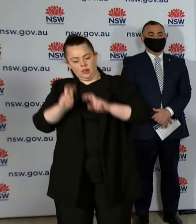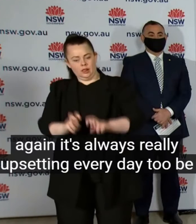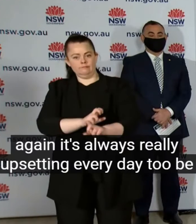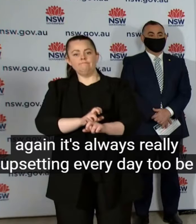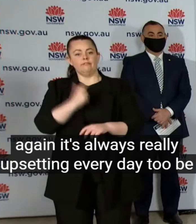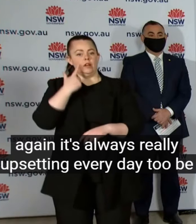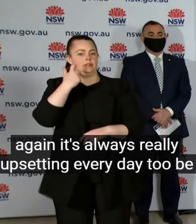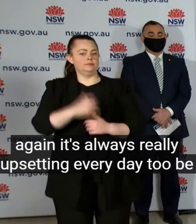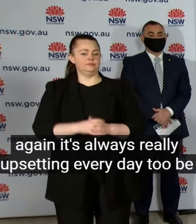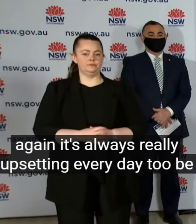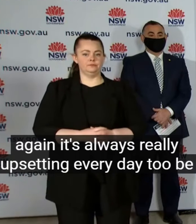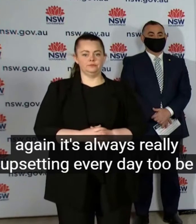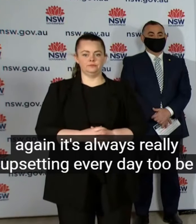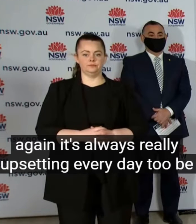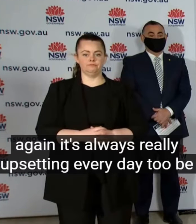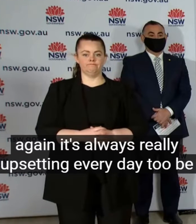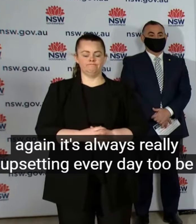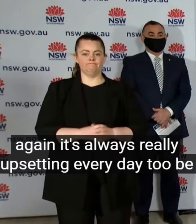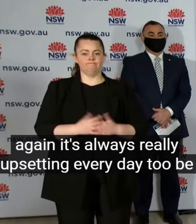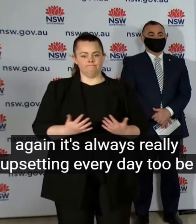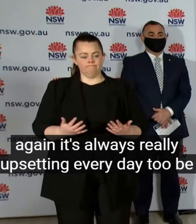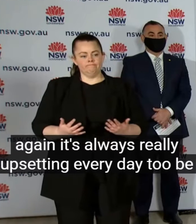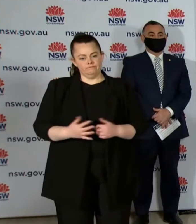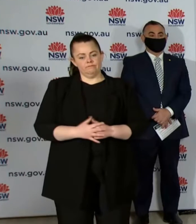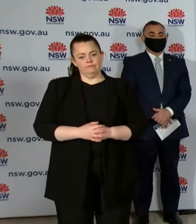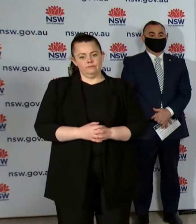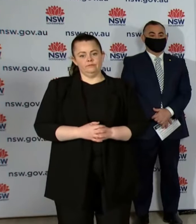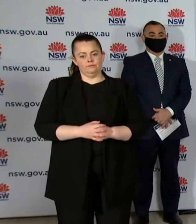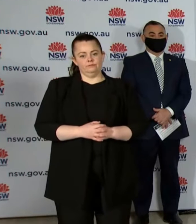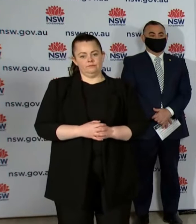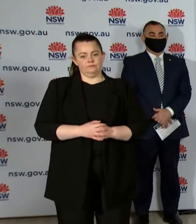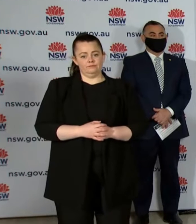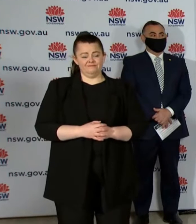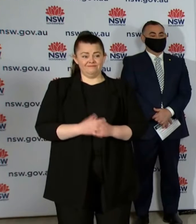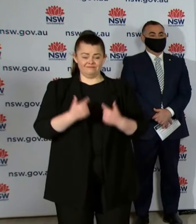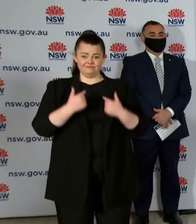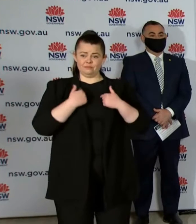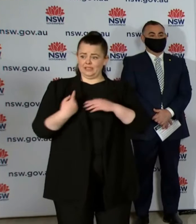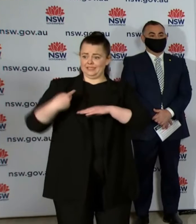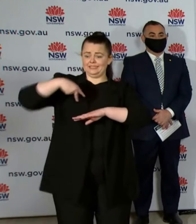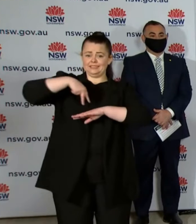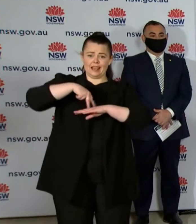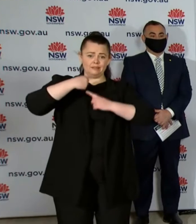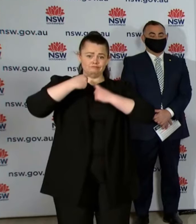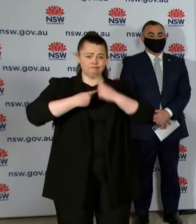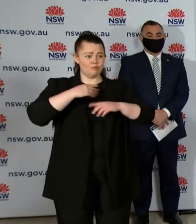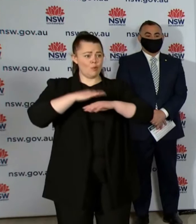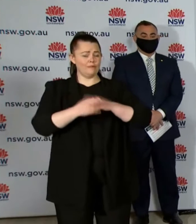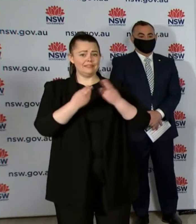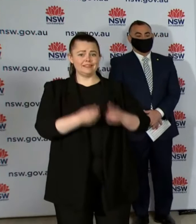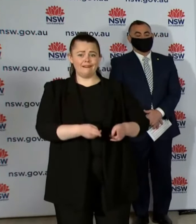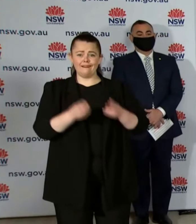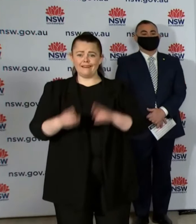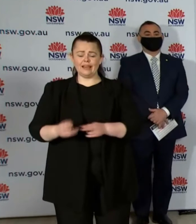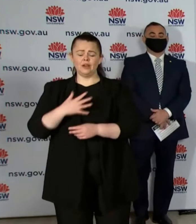Again, it's always really upsetting every day to be announcing deaths from people from COVID-19,